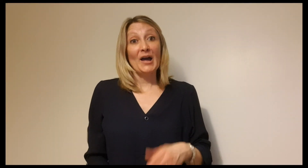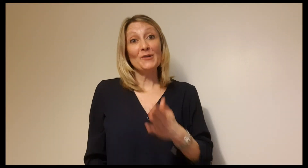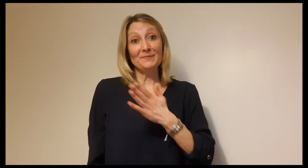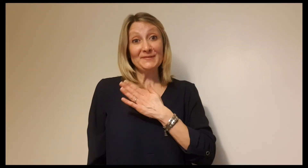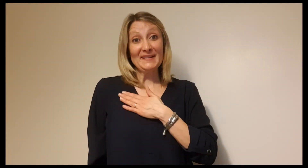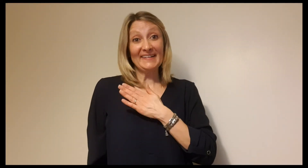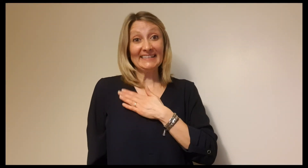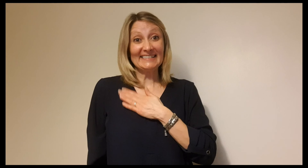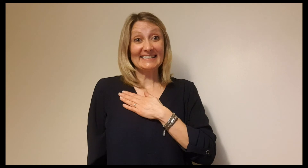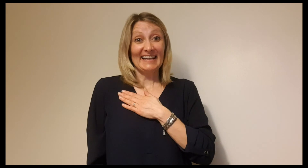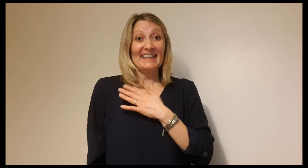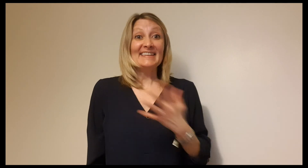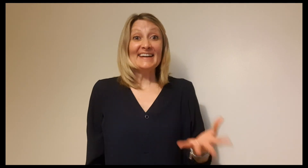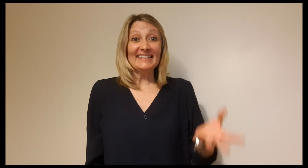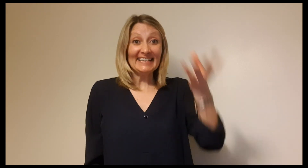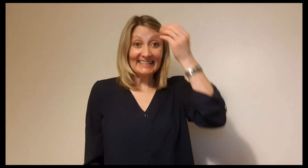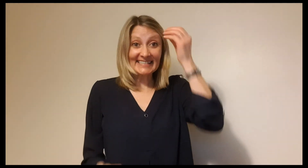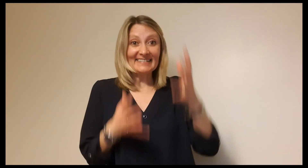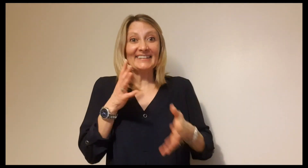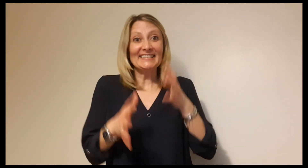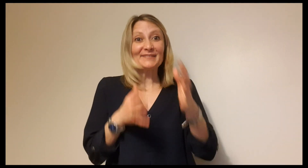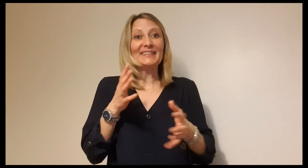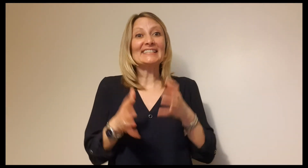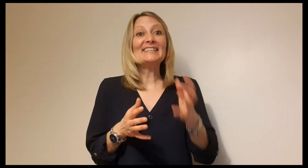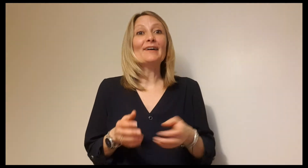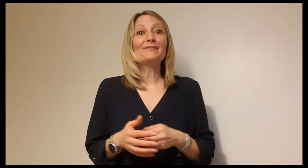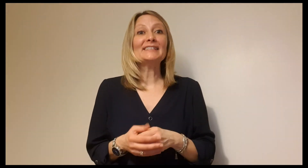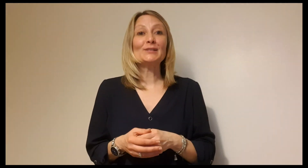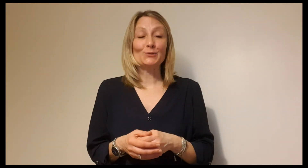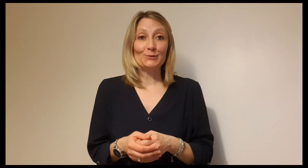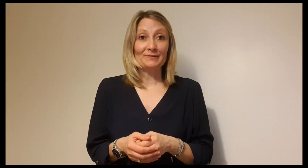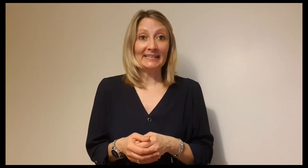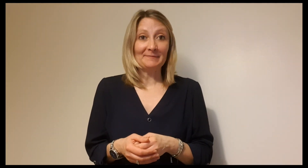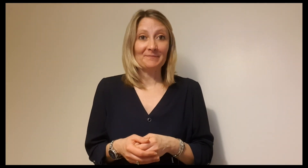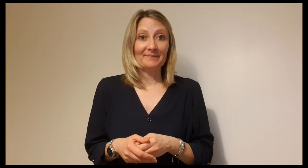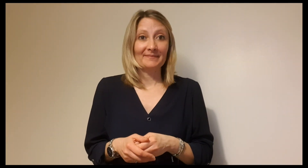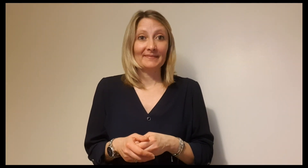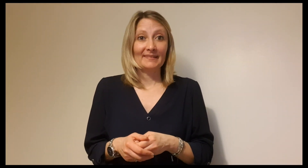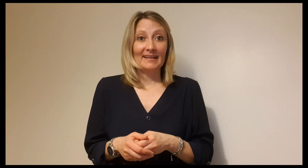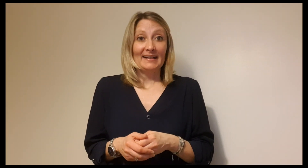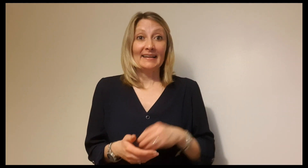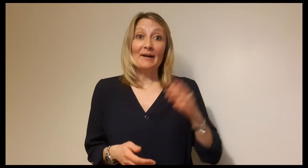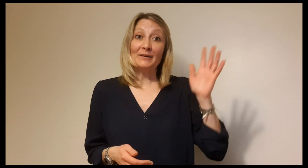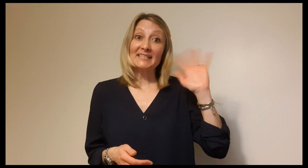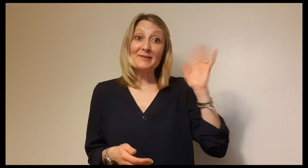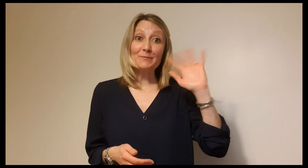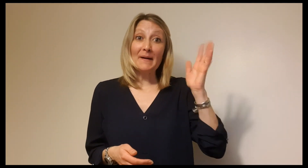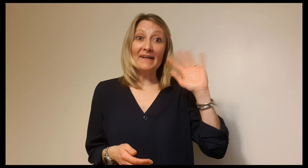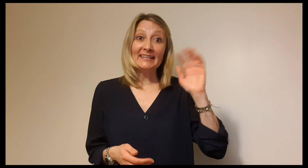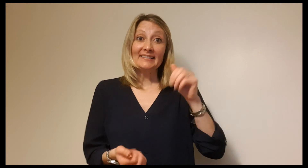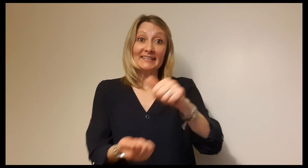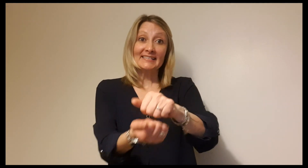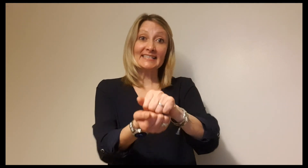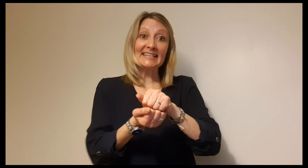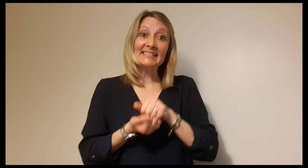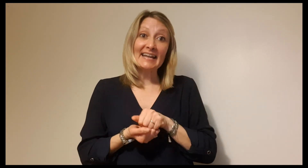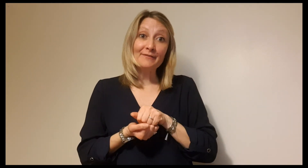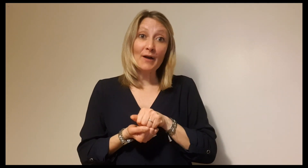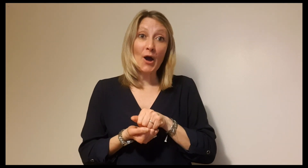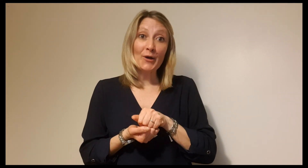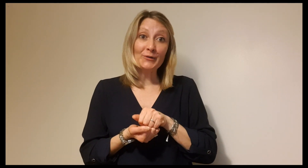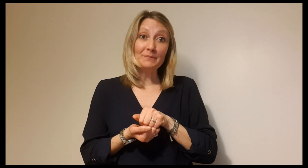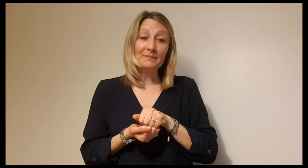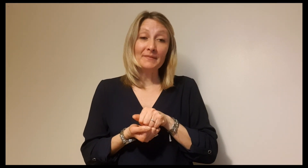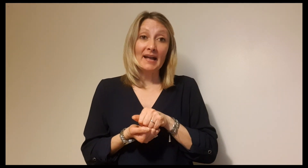I hope you liked learning the signs for this lovely story. Now I'll say goodbye, stay safe